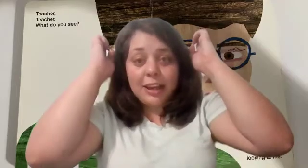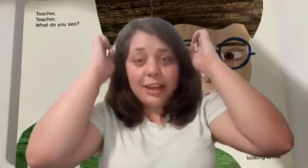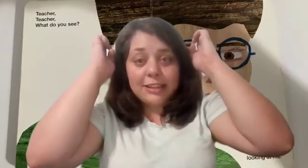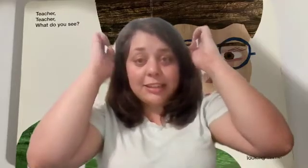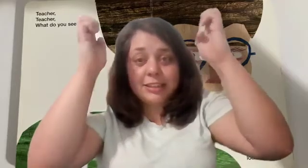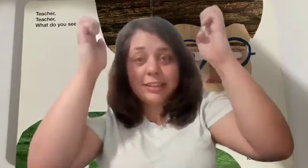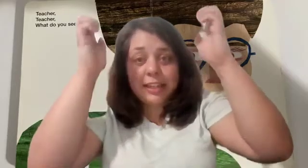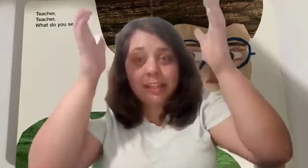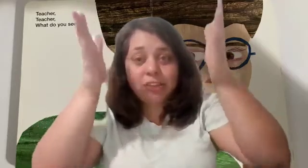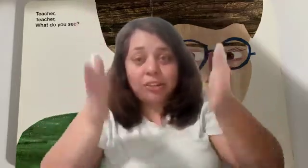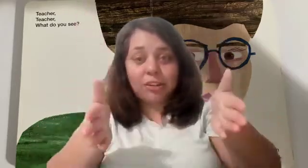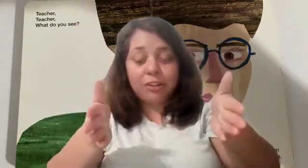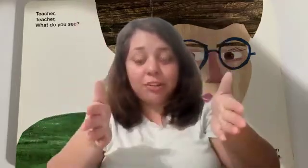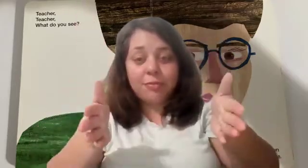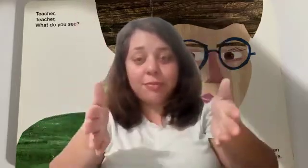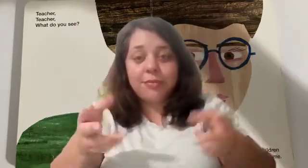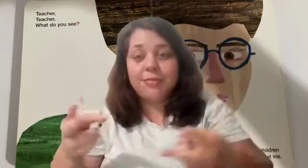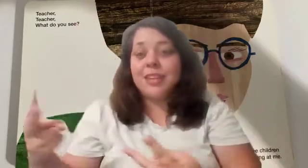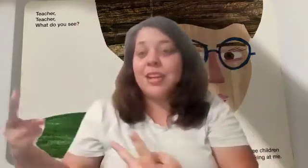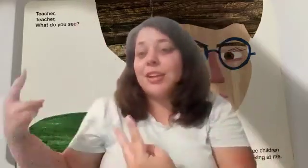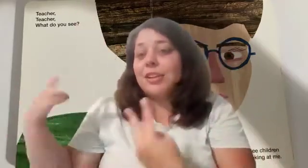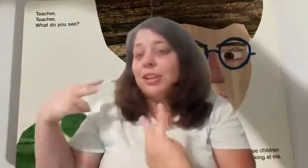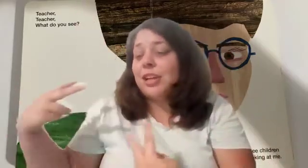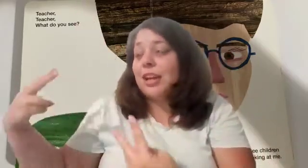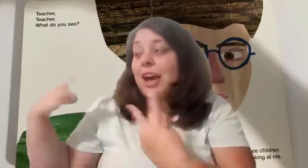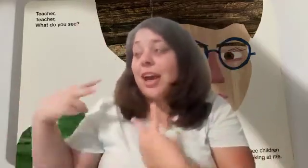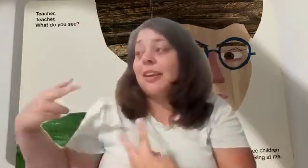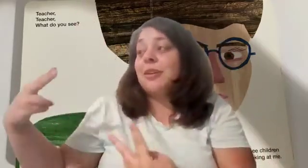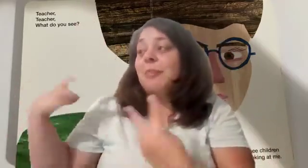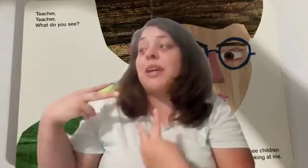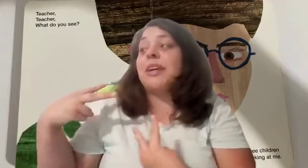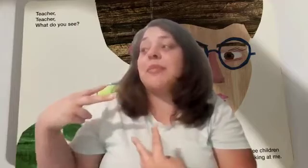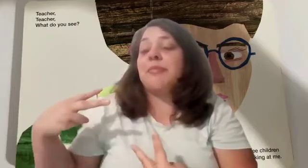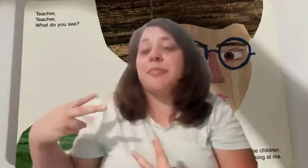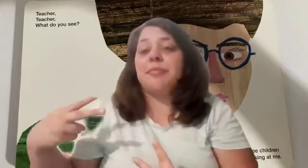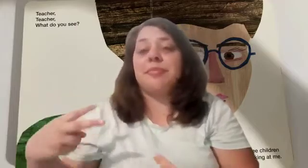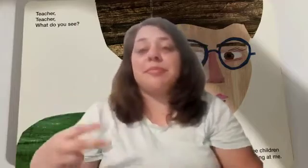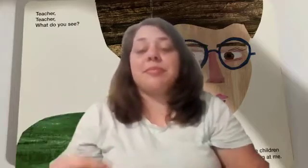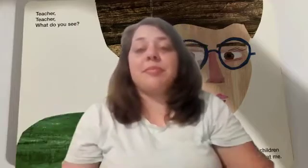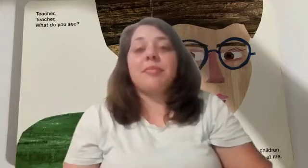a teacher looking at me.